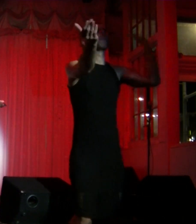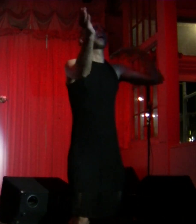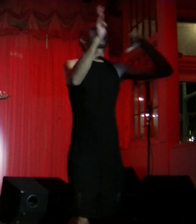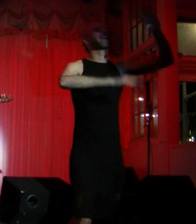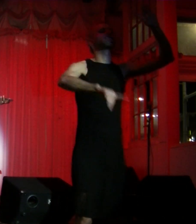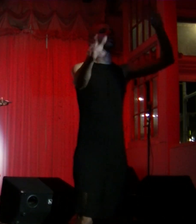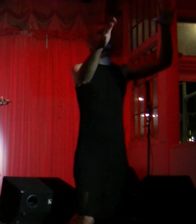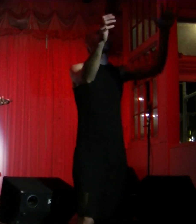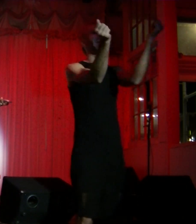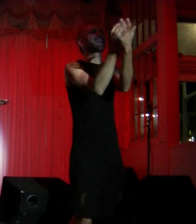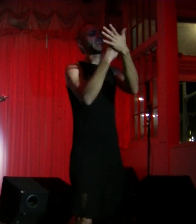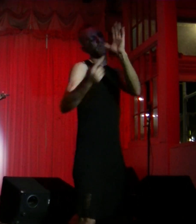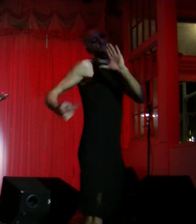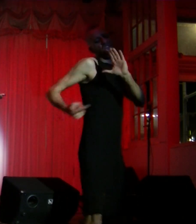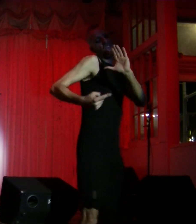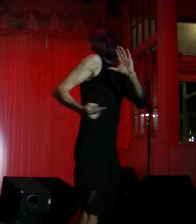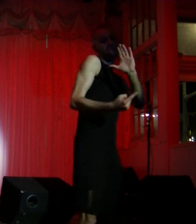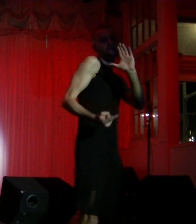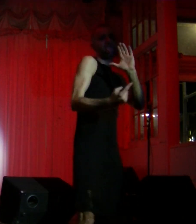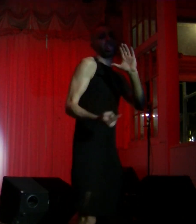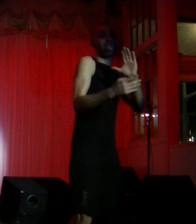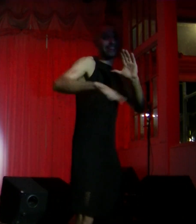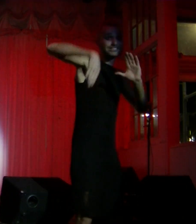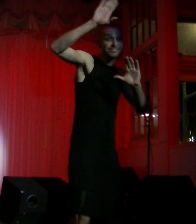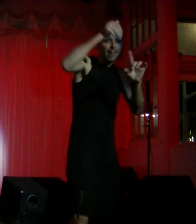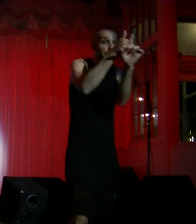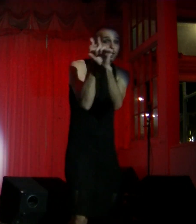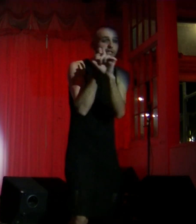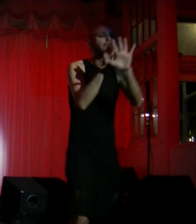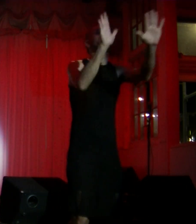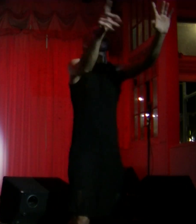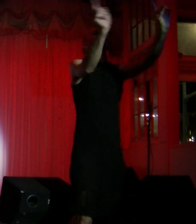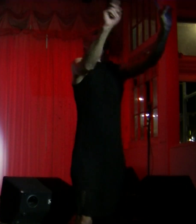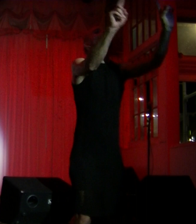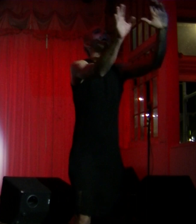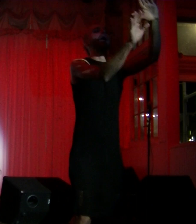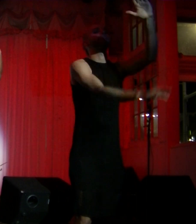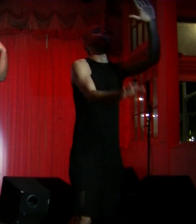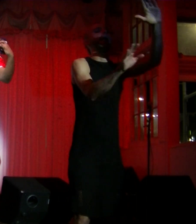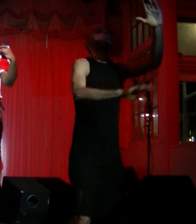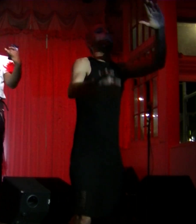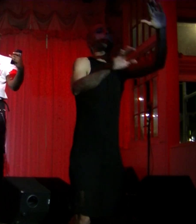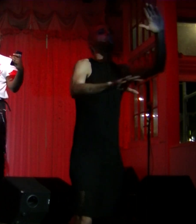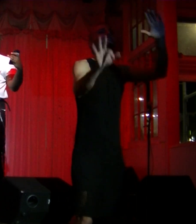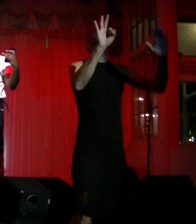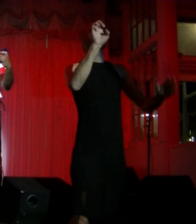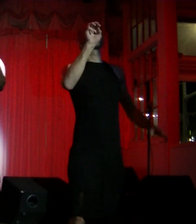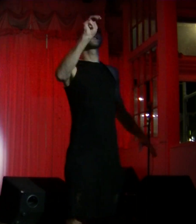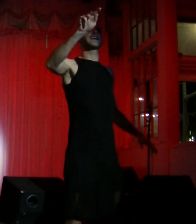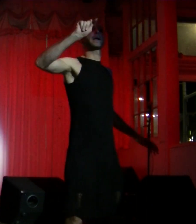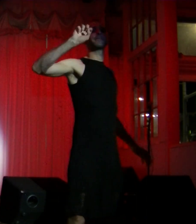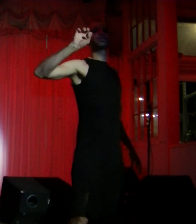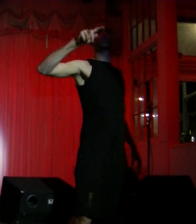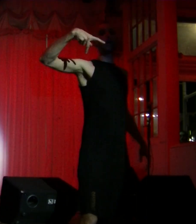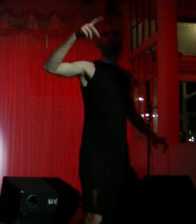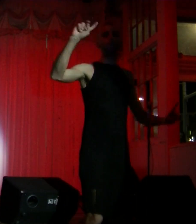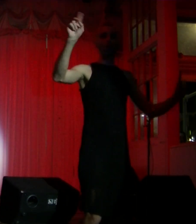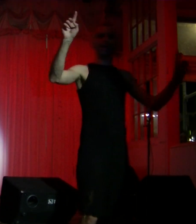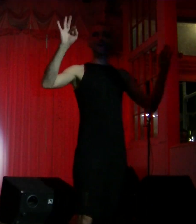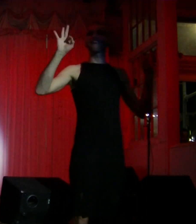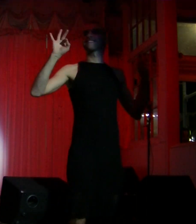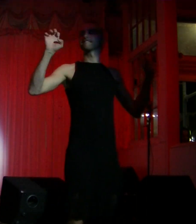Everybody just sticking people in here? Okay, where specifically are the femme tops? Where are y'all